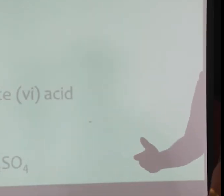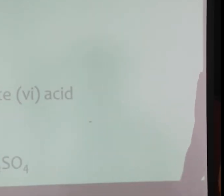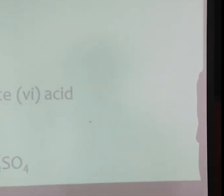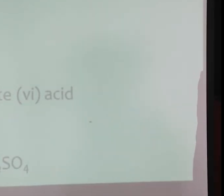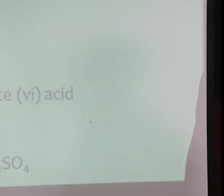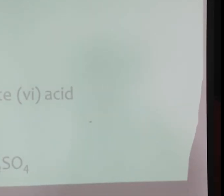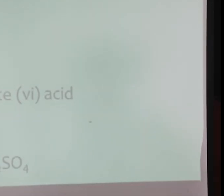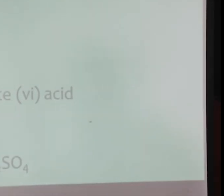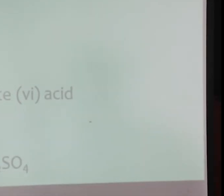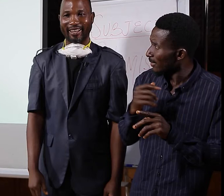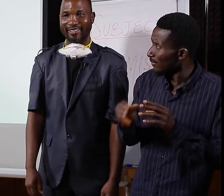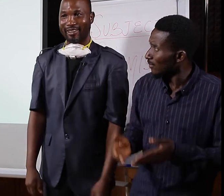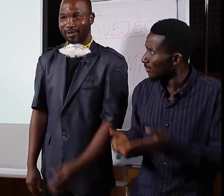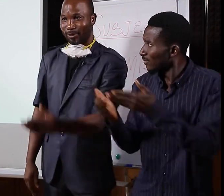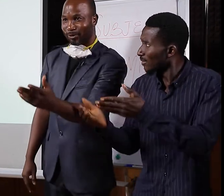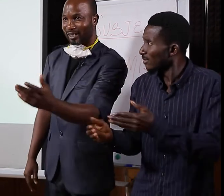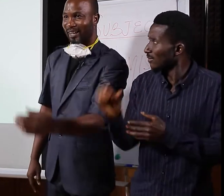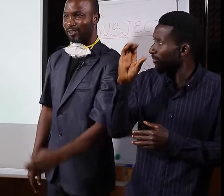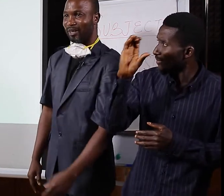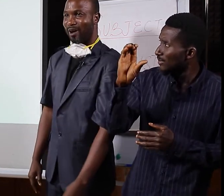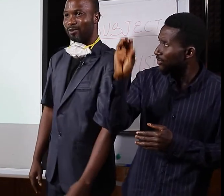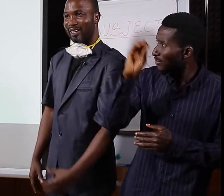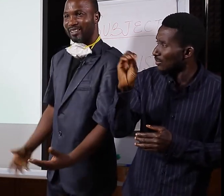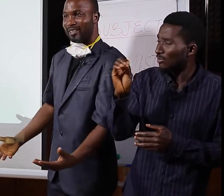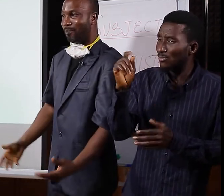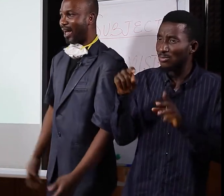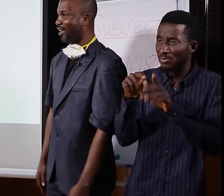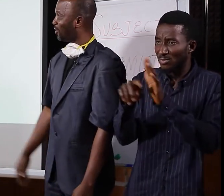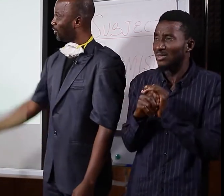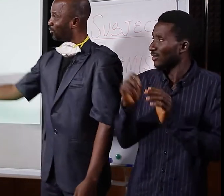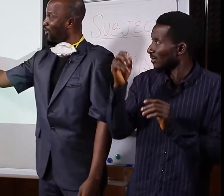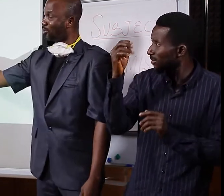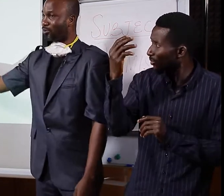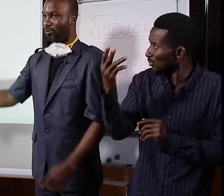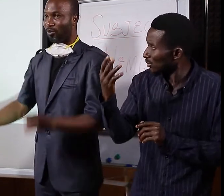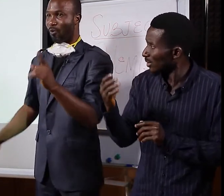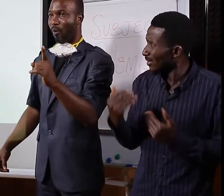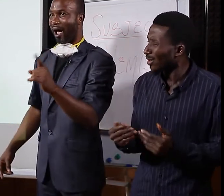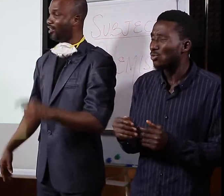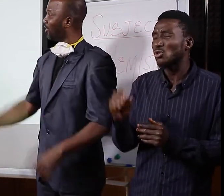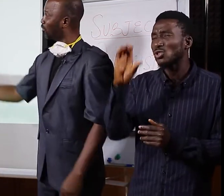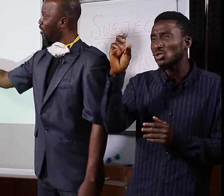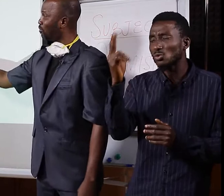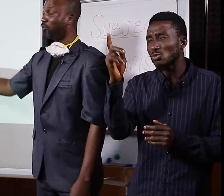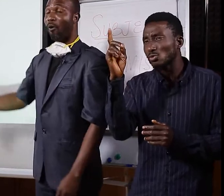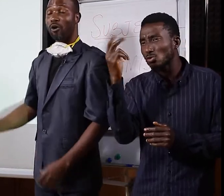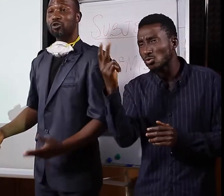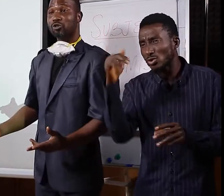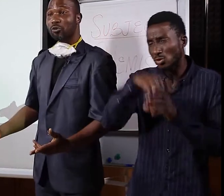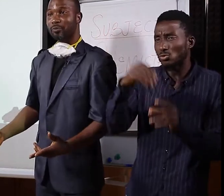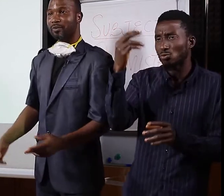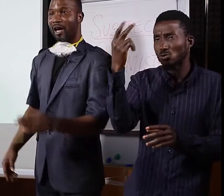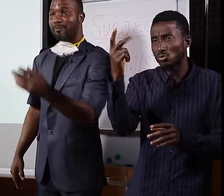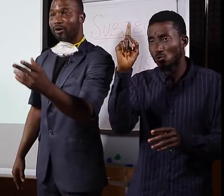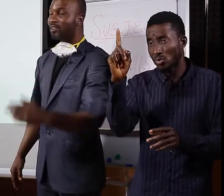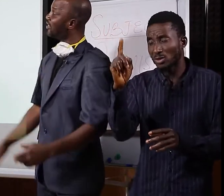common factor, like I mentioned earlier in the lesson. So 2 can cancel out to make it simpler. So 2 into 2, 1, 2 into 4,